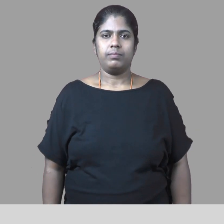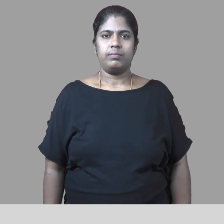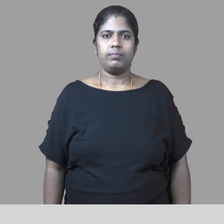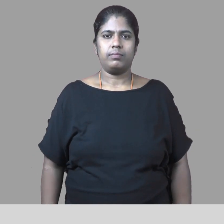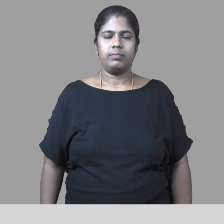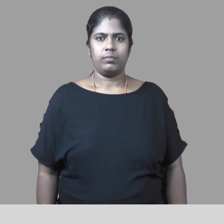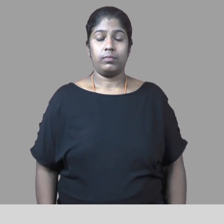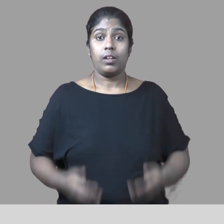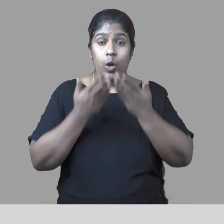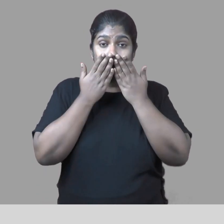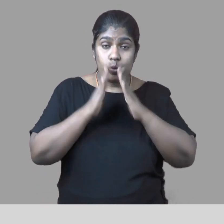mandatory.